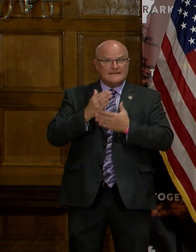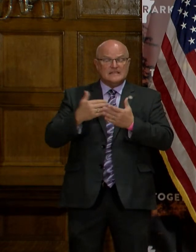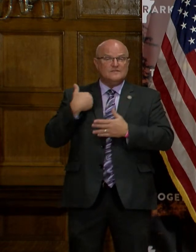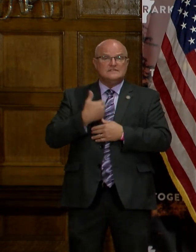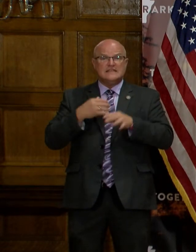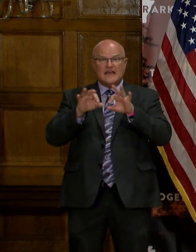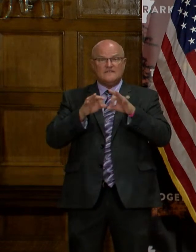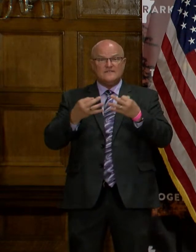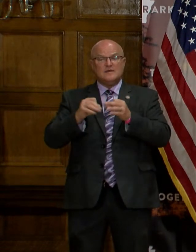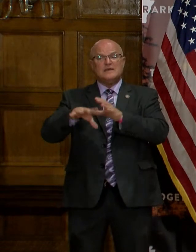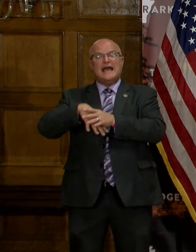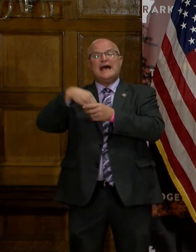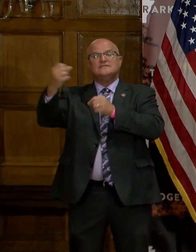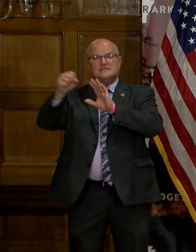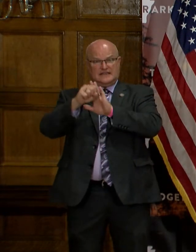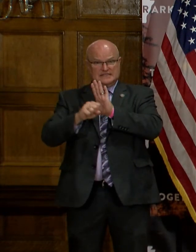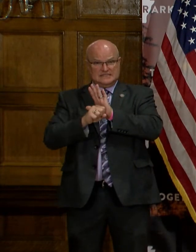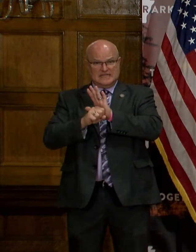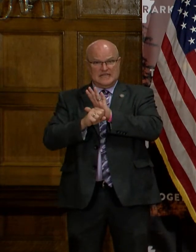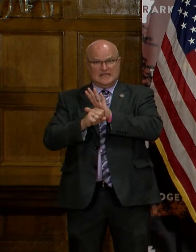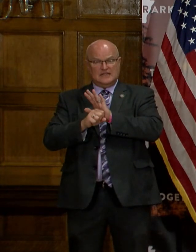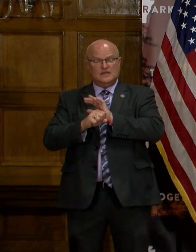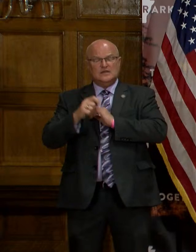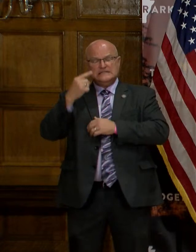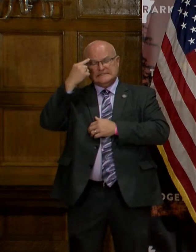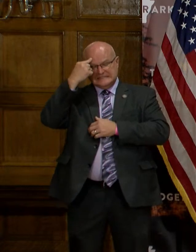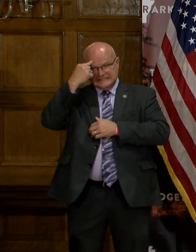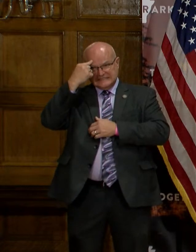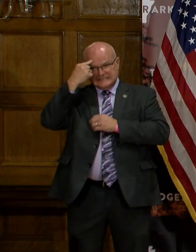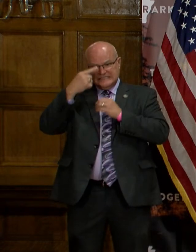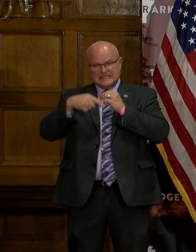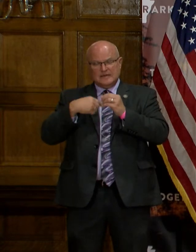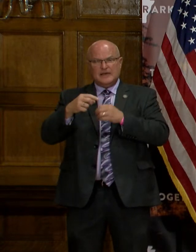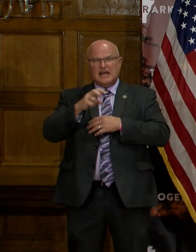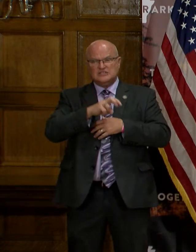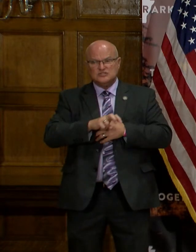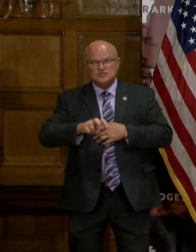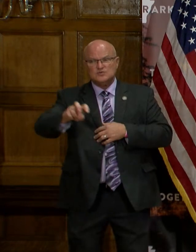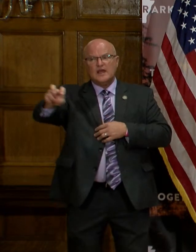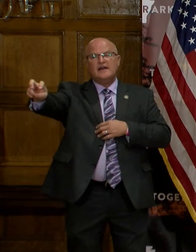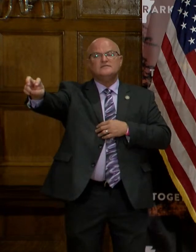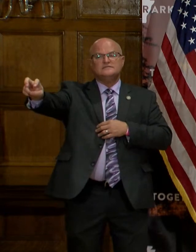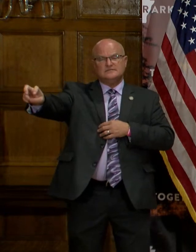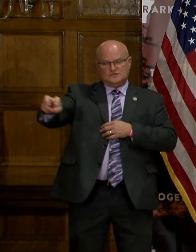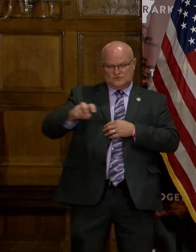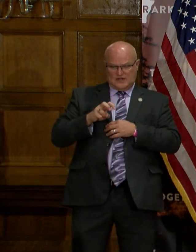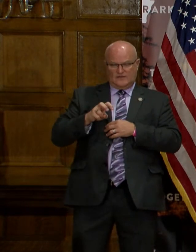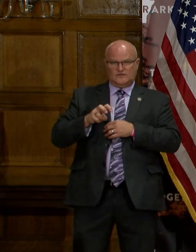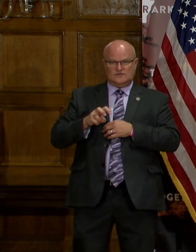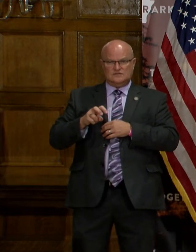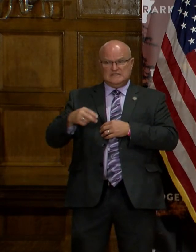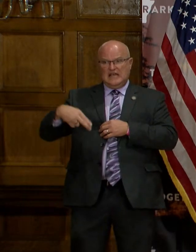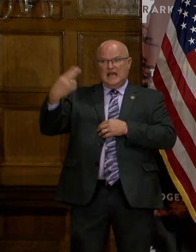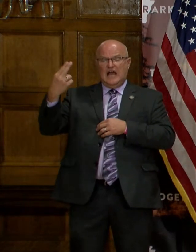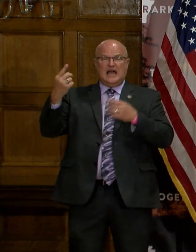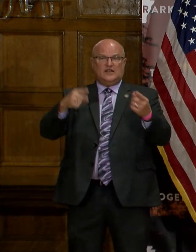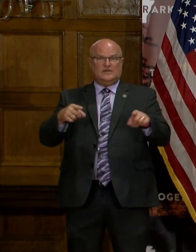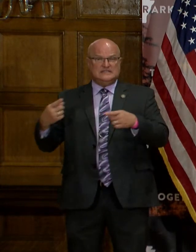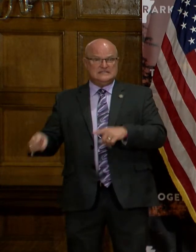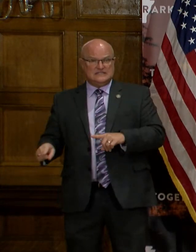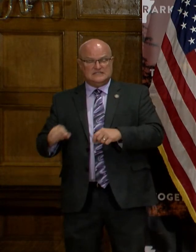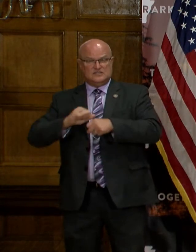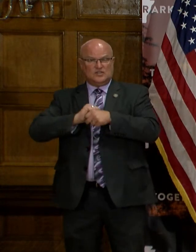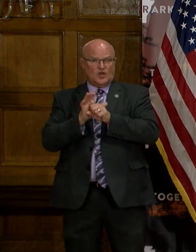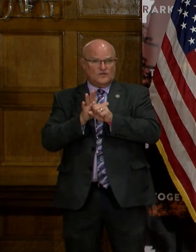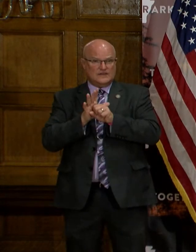us have family outside of the state, and we need to think very seriously about travel to and from areas of higher incidence